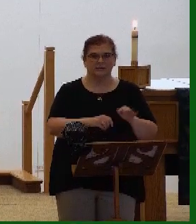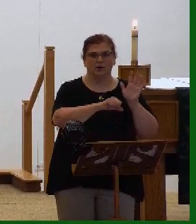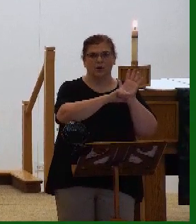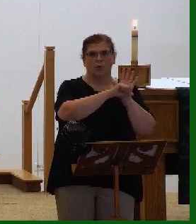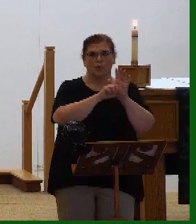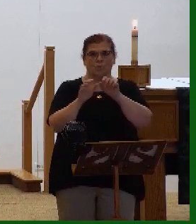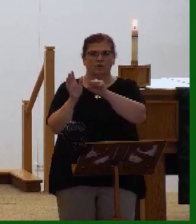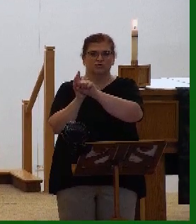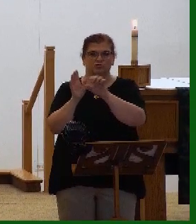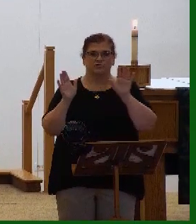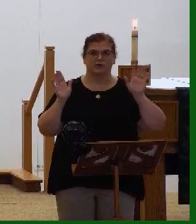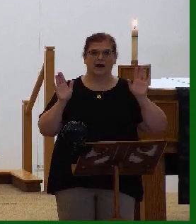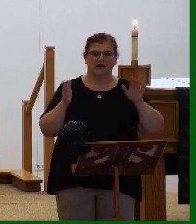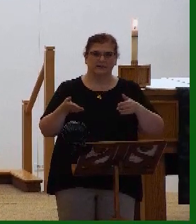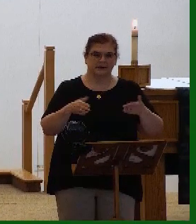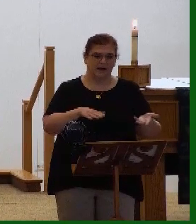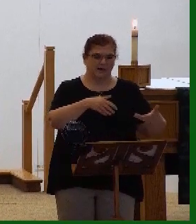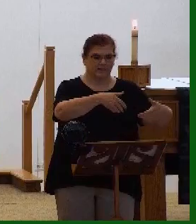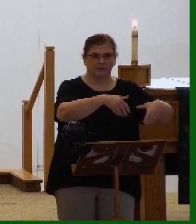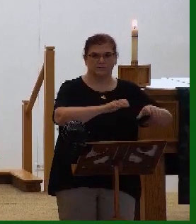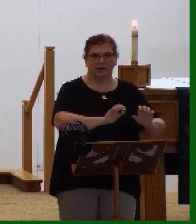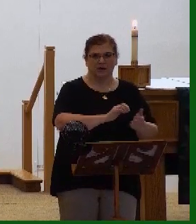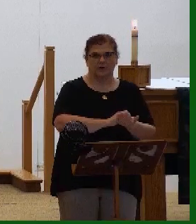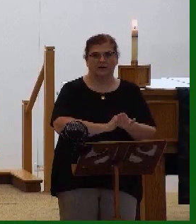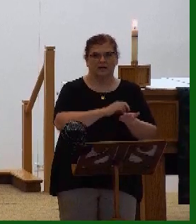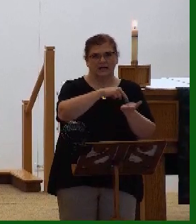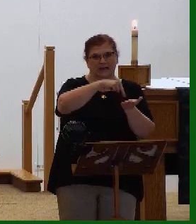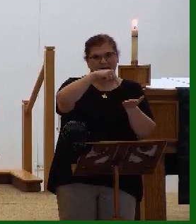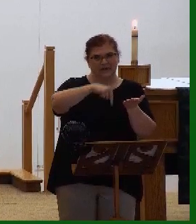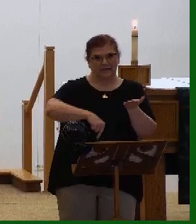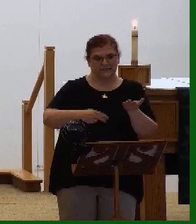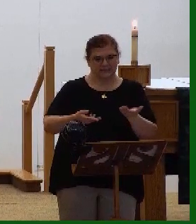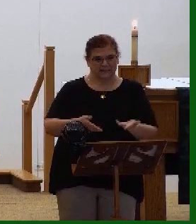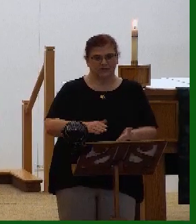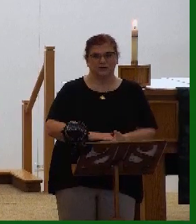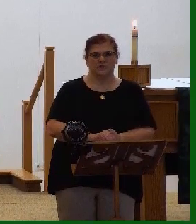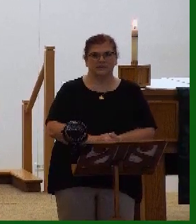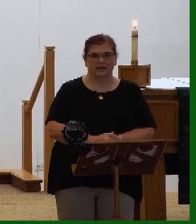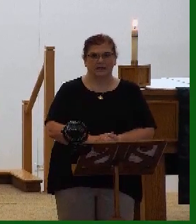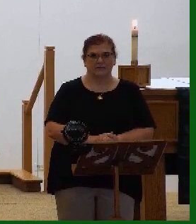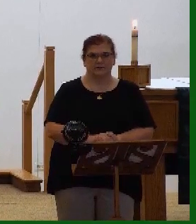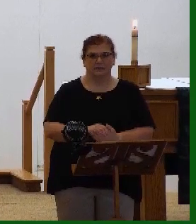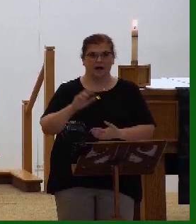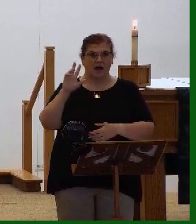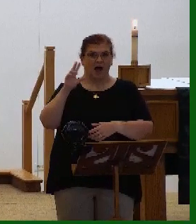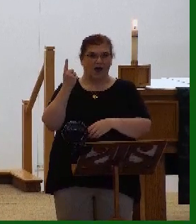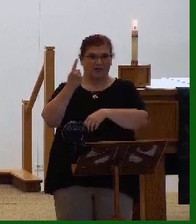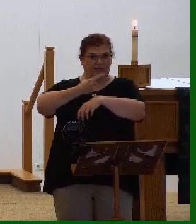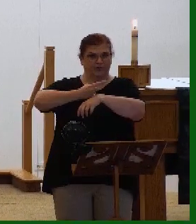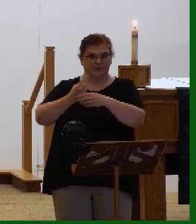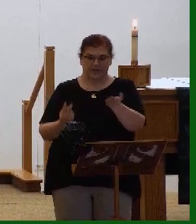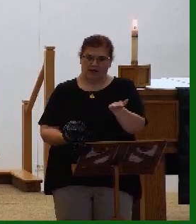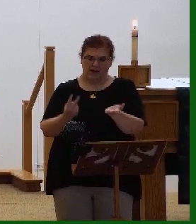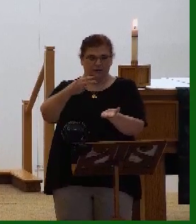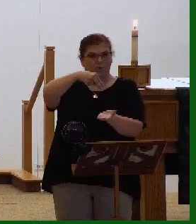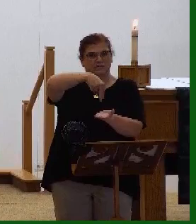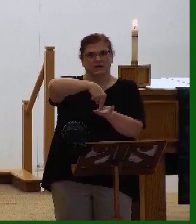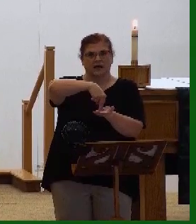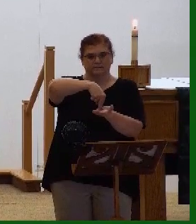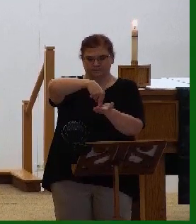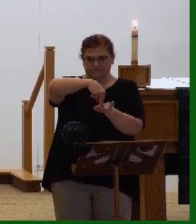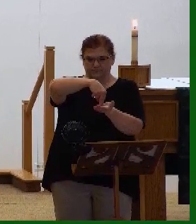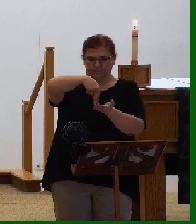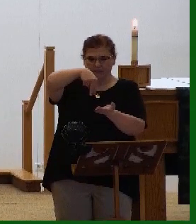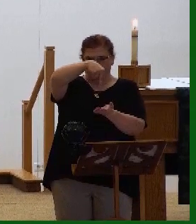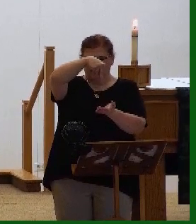Pilate, was crucified, died, and was buried. He descended to the dead. On the third day, he rose